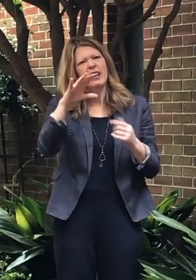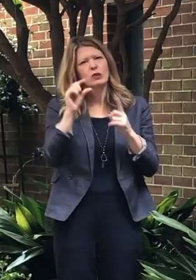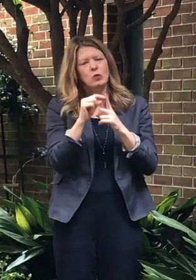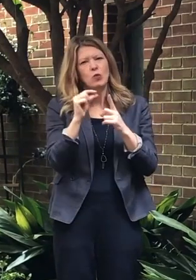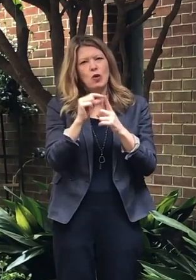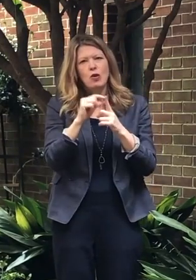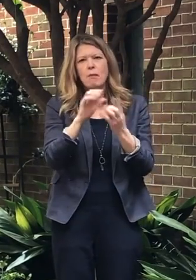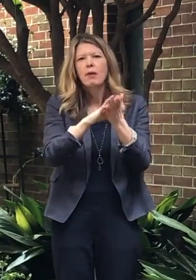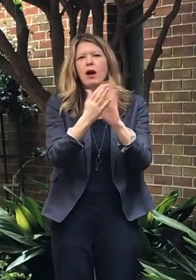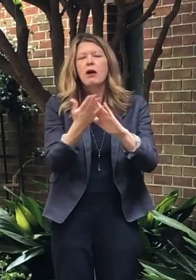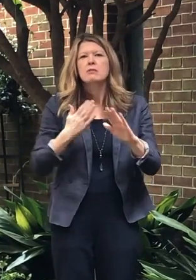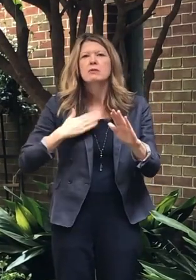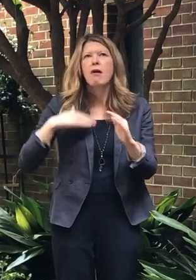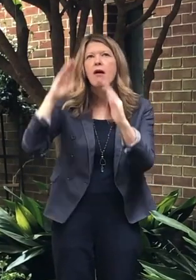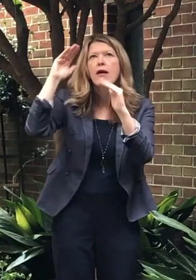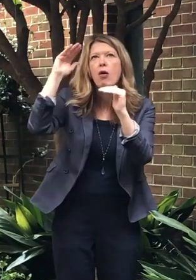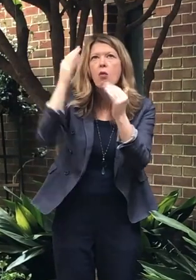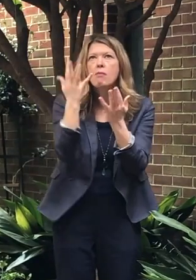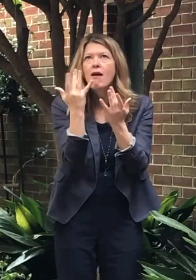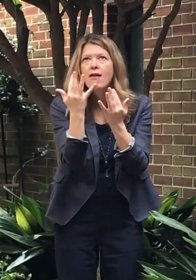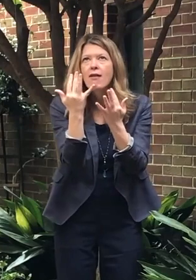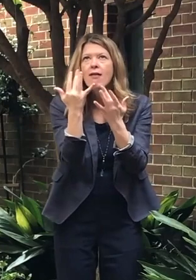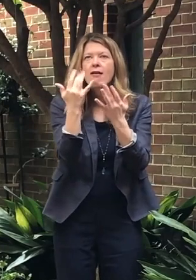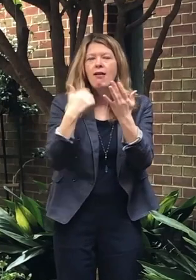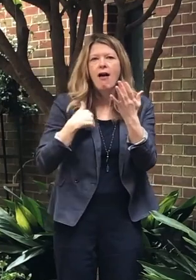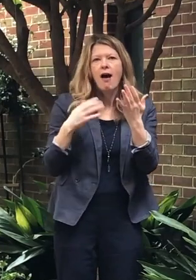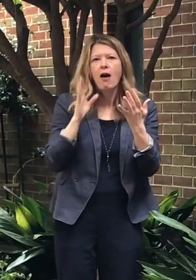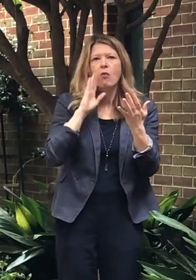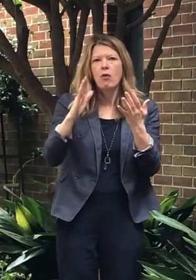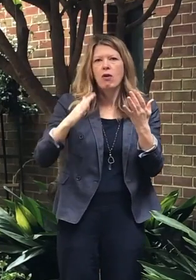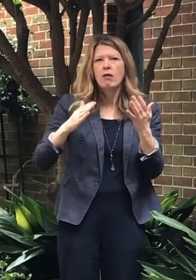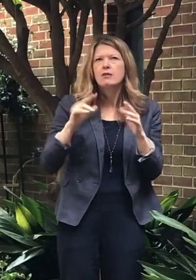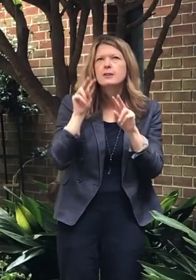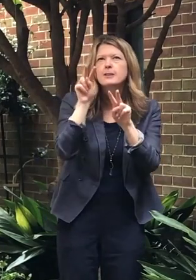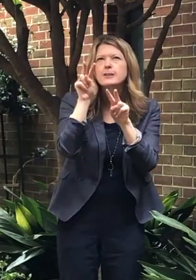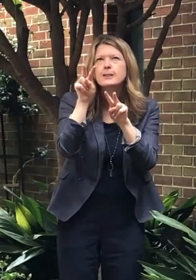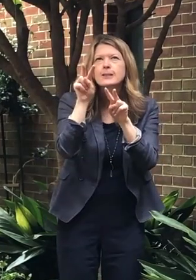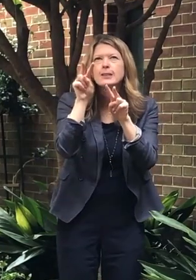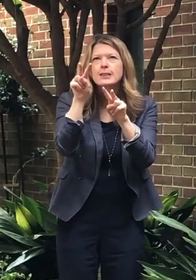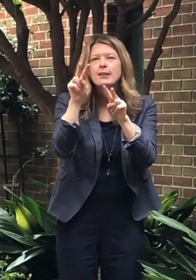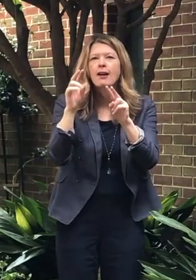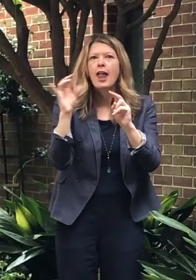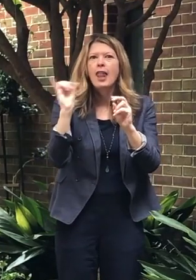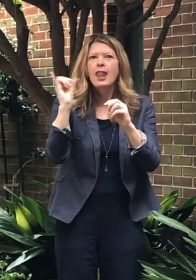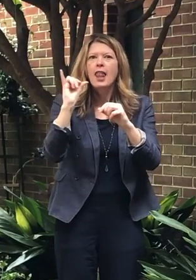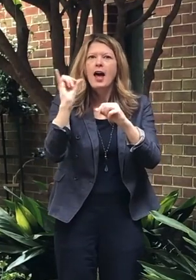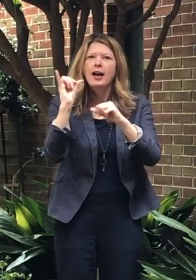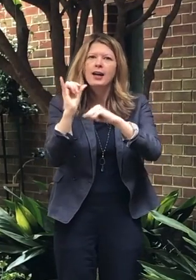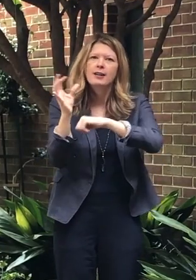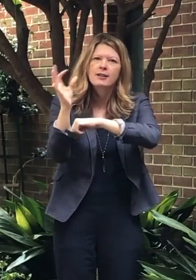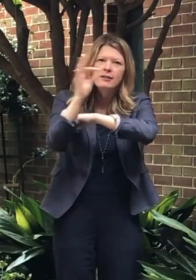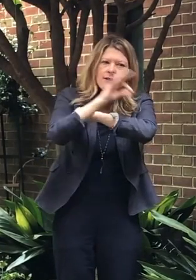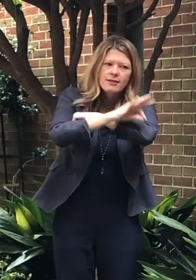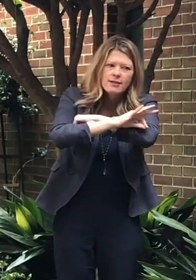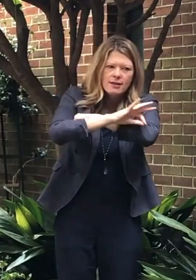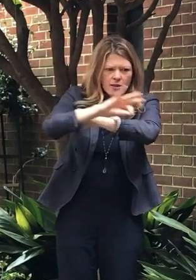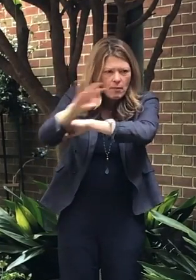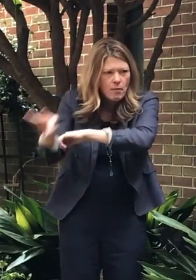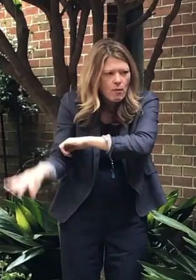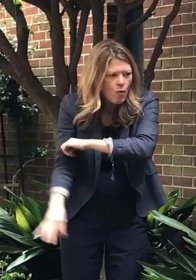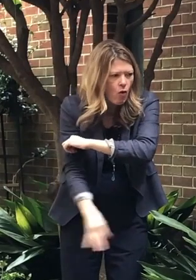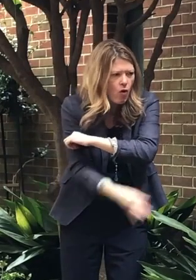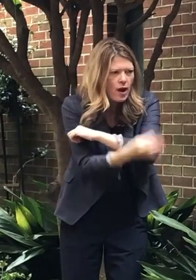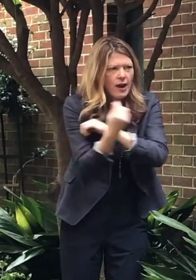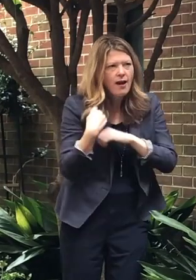My soul waits for the Lord, more than watchmen for the morning, more than watchmen for the